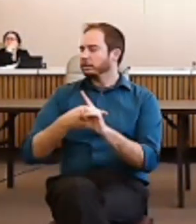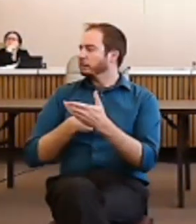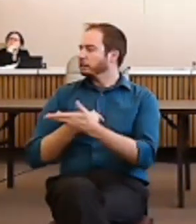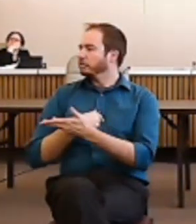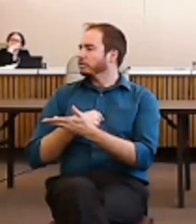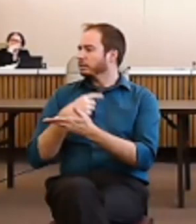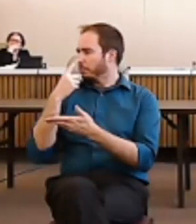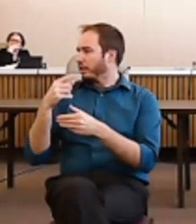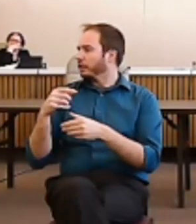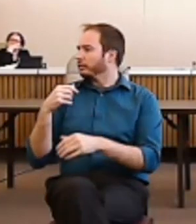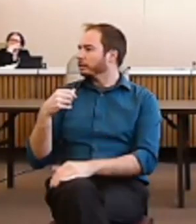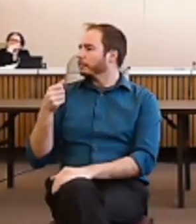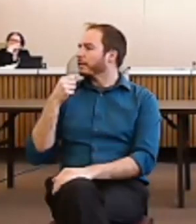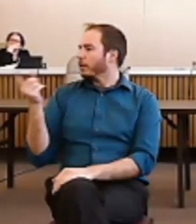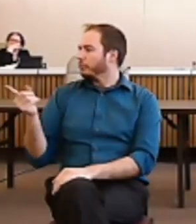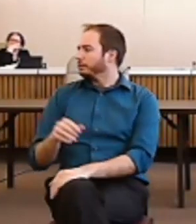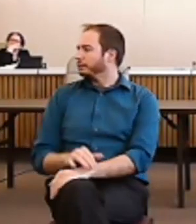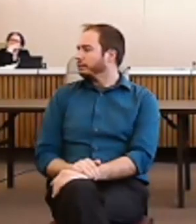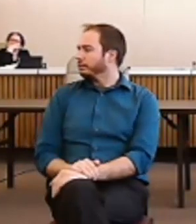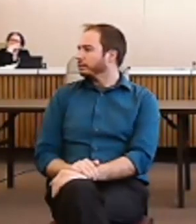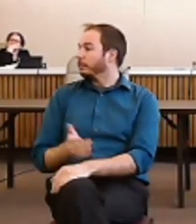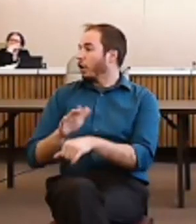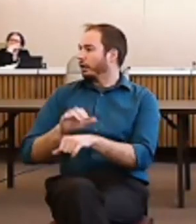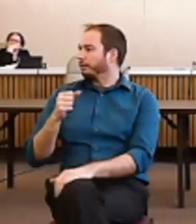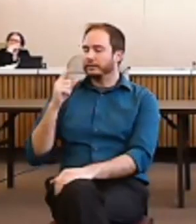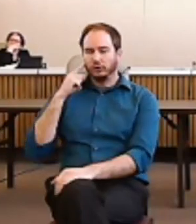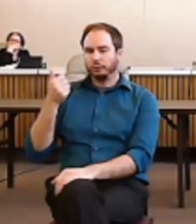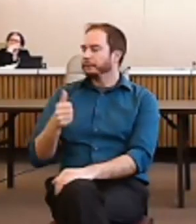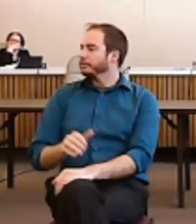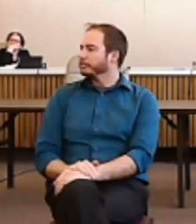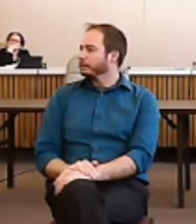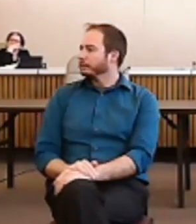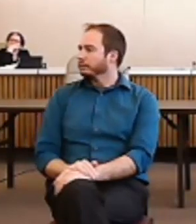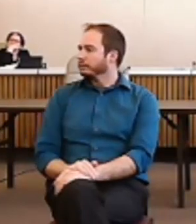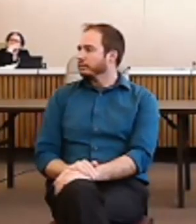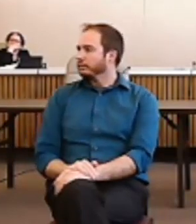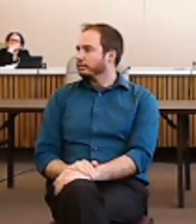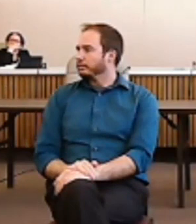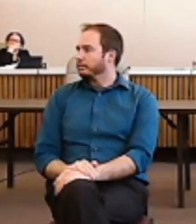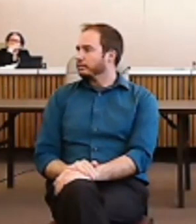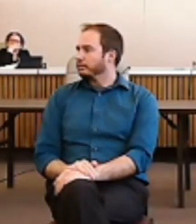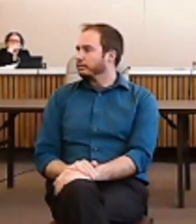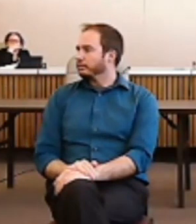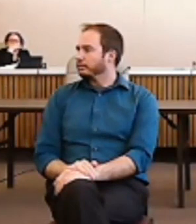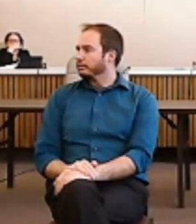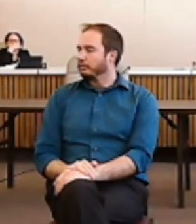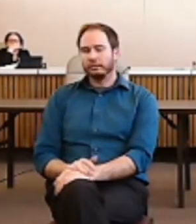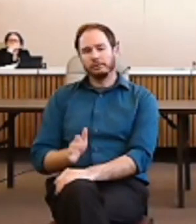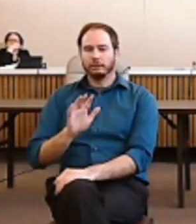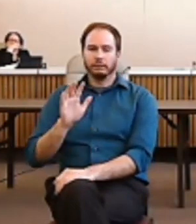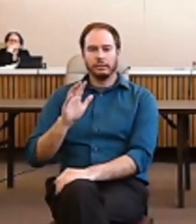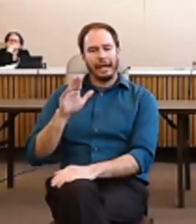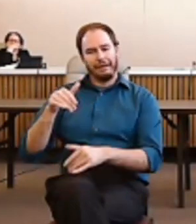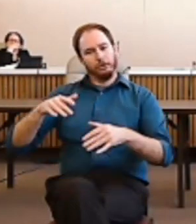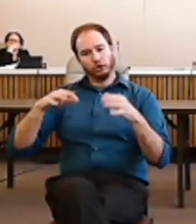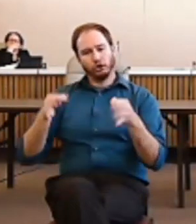of you if you want to just pull that towards you. Sure. Is it on? Yep. It's the final rents aren't